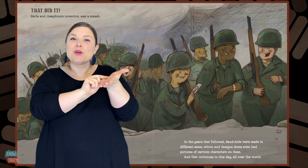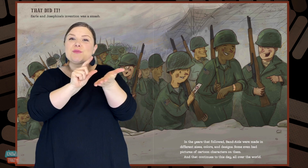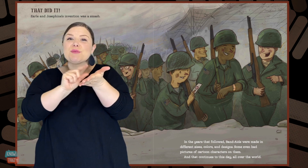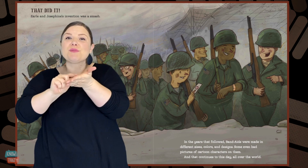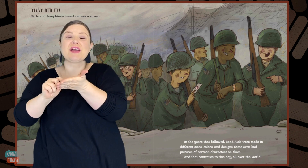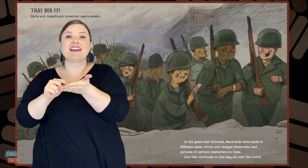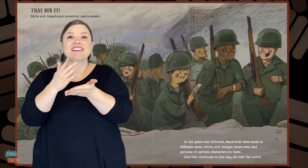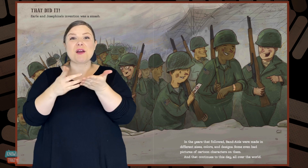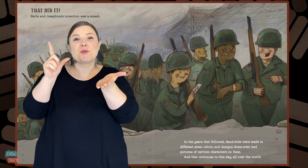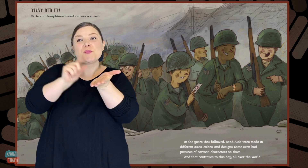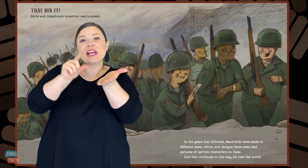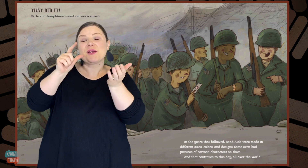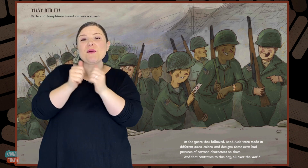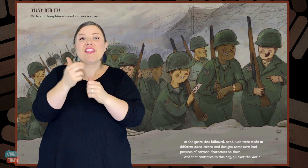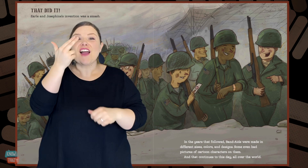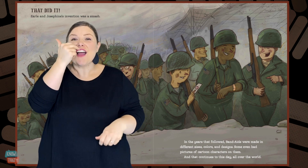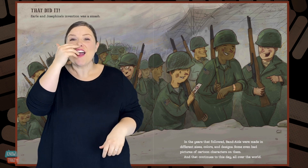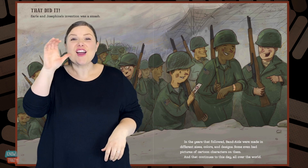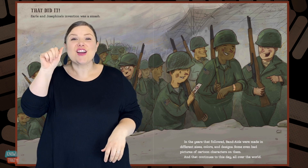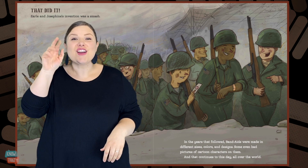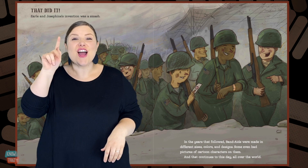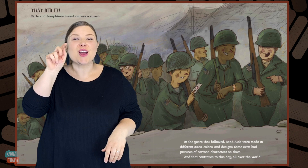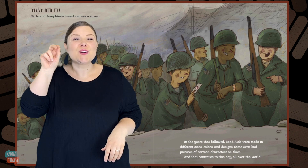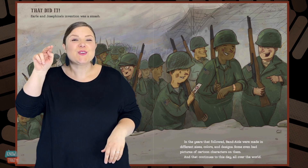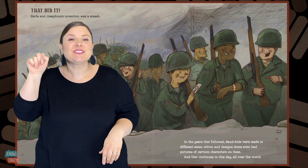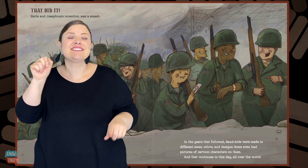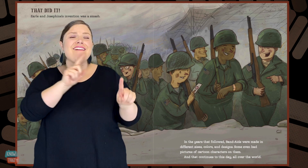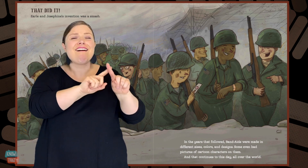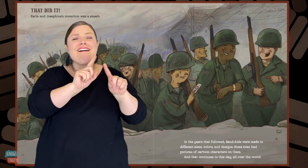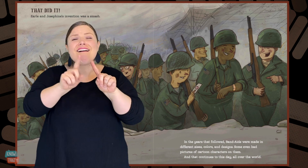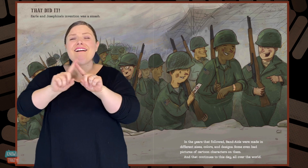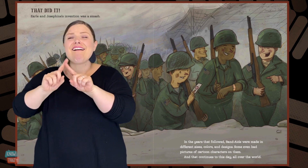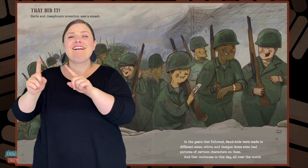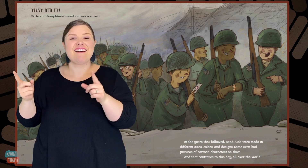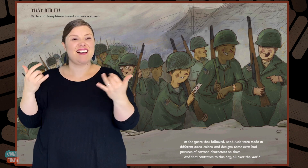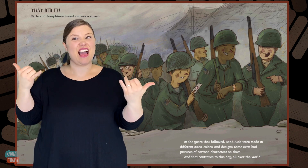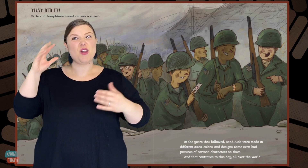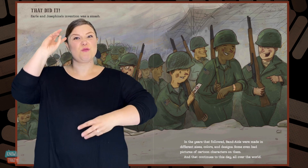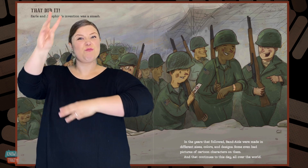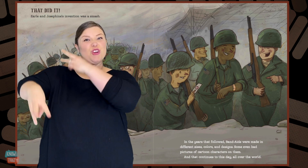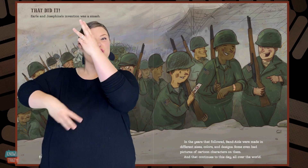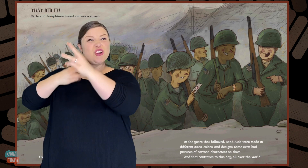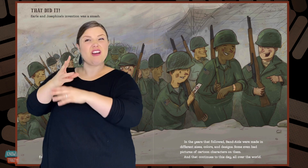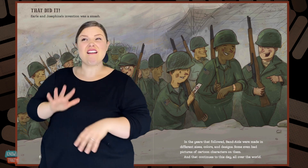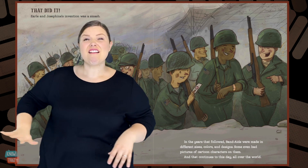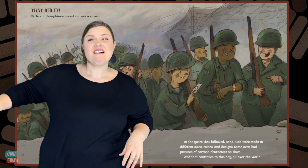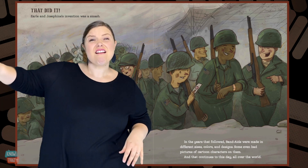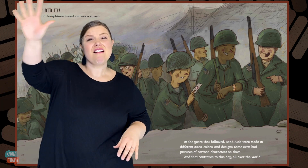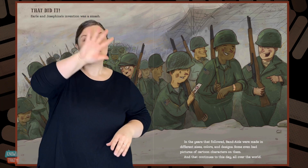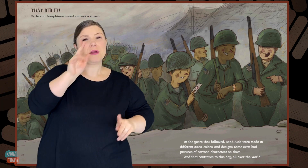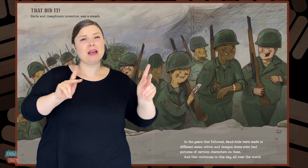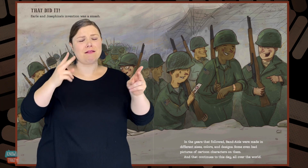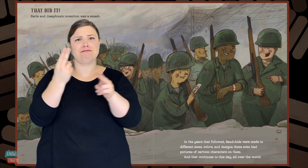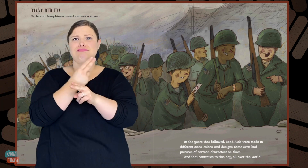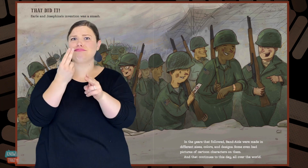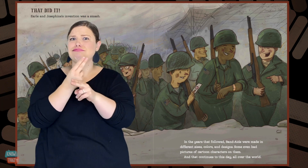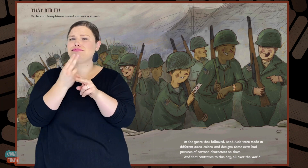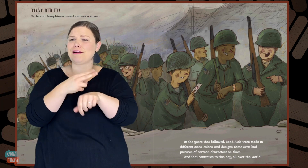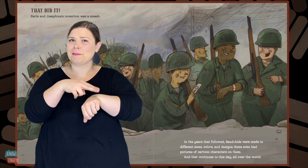Some even had pictures of cartoon characters on them, and that continues to this day all over the world.